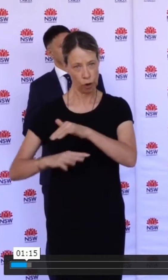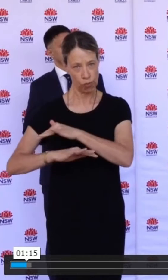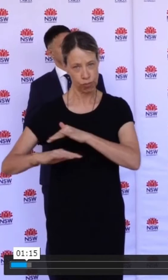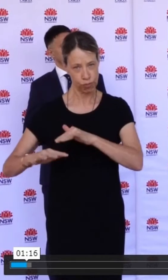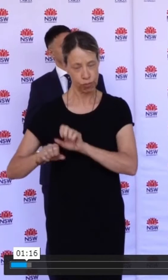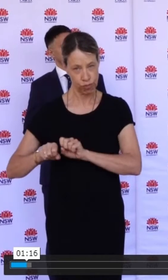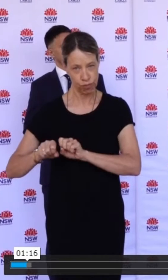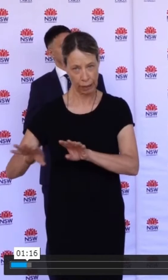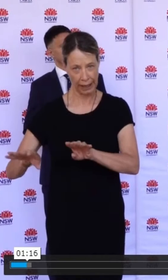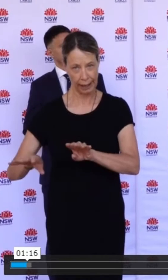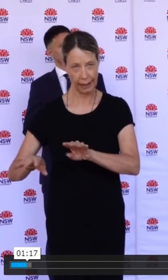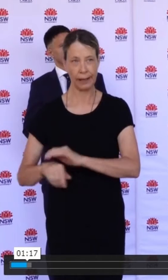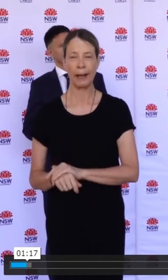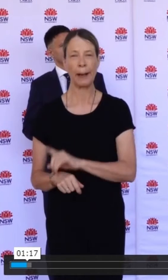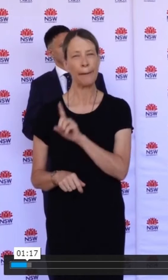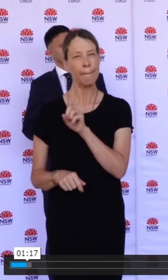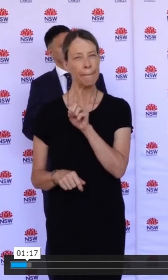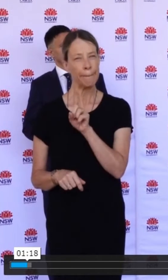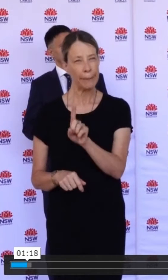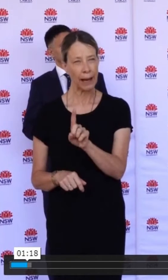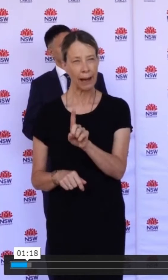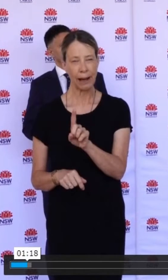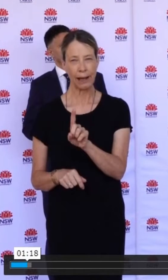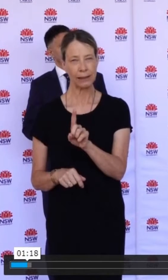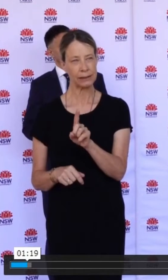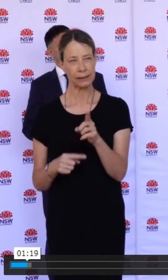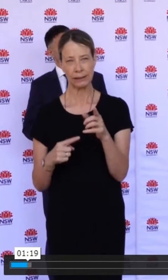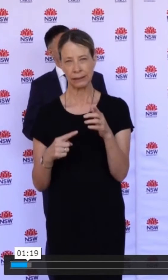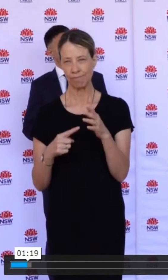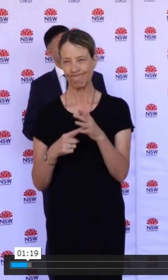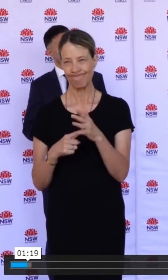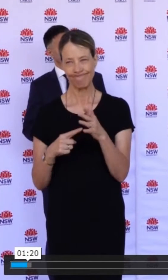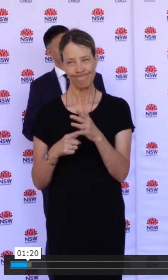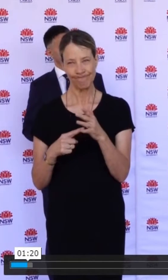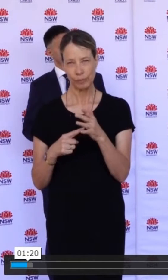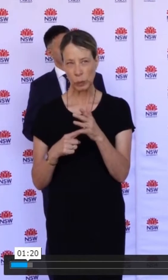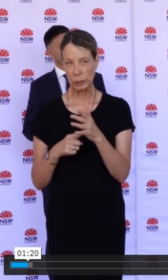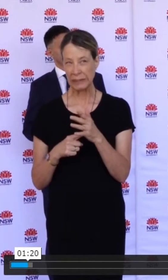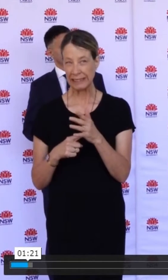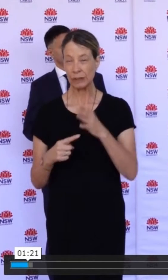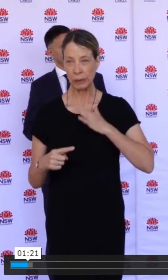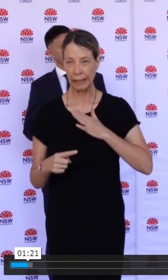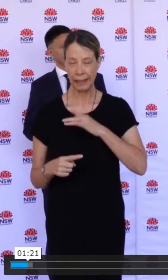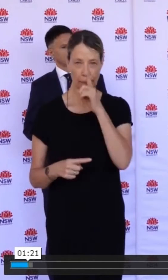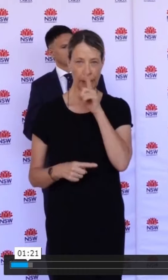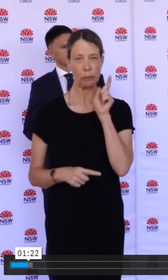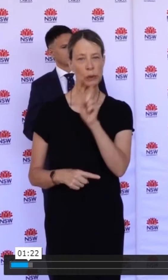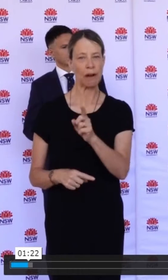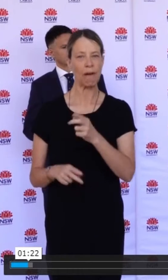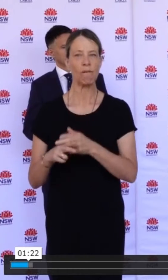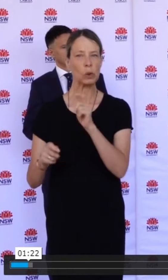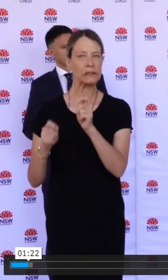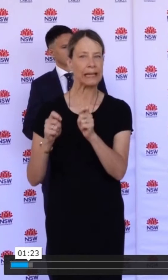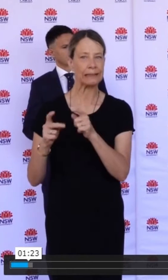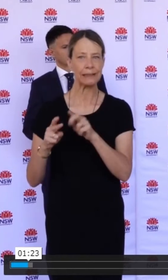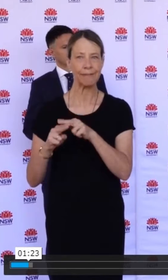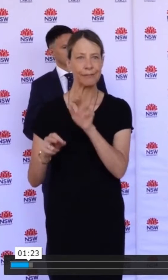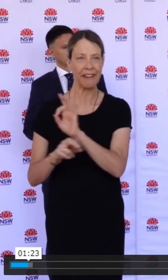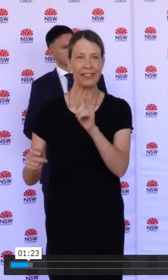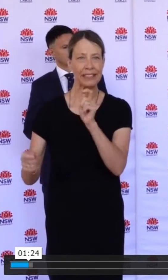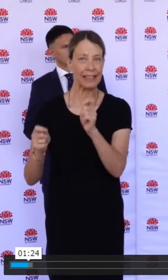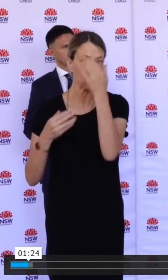of course that's entirely dependent on the numbers of cases who come forward. We need people to come forward and be tested. That's the weapon